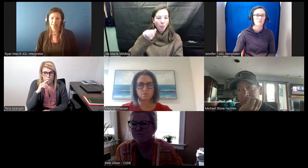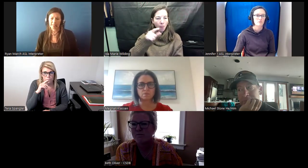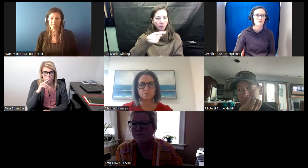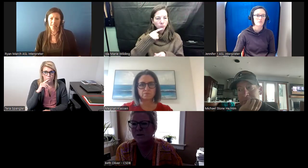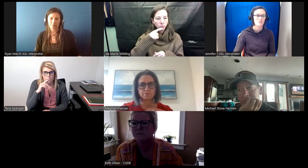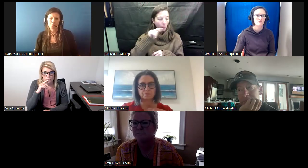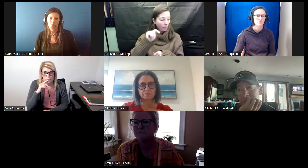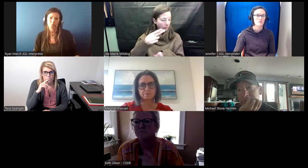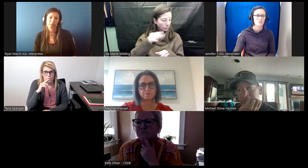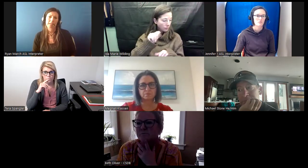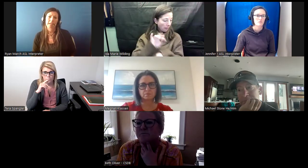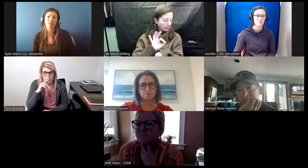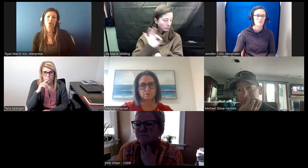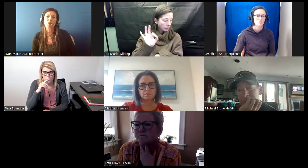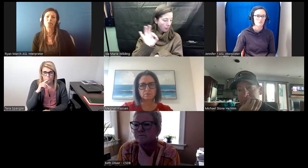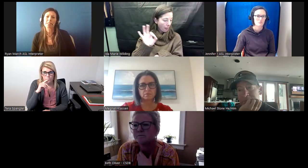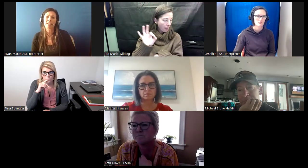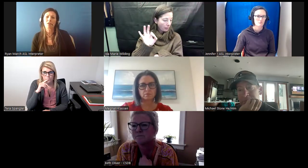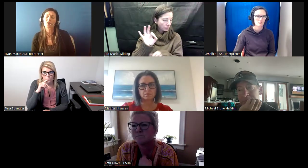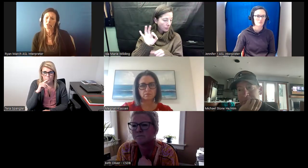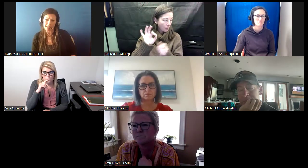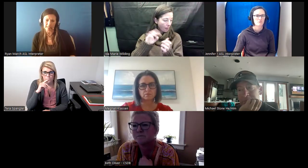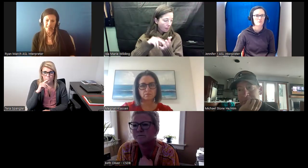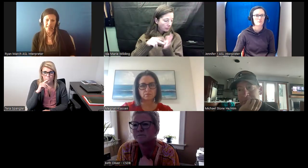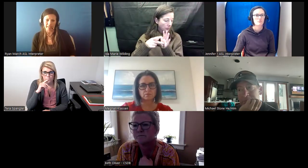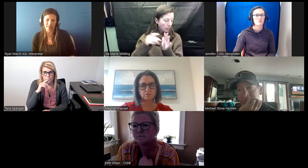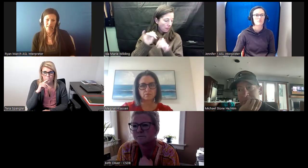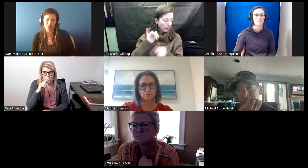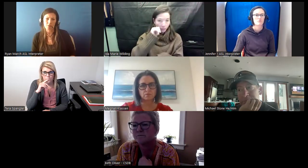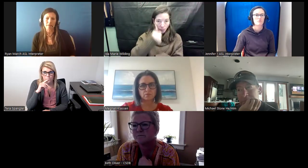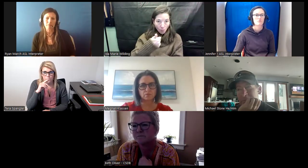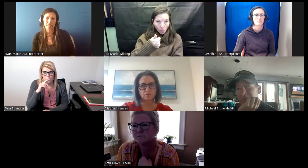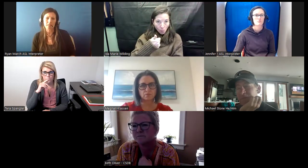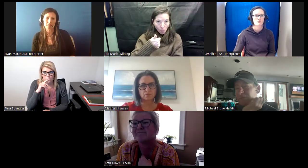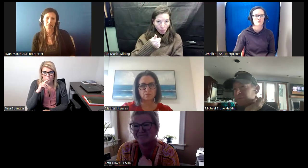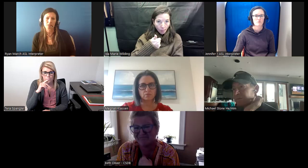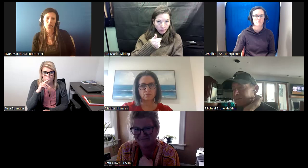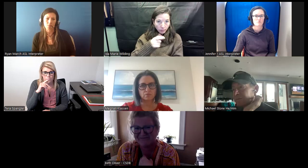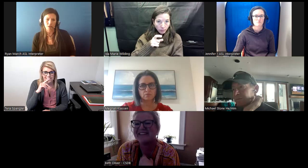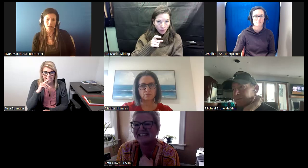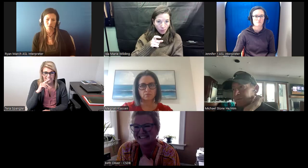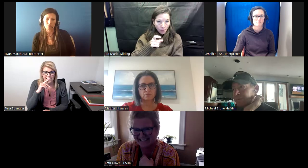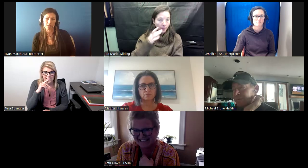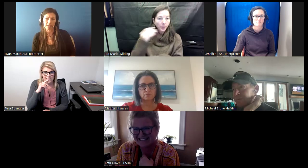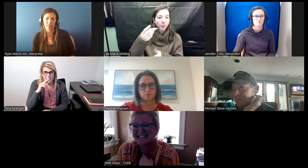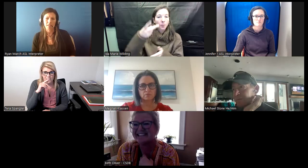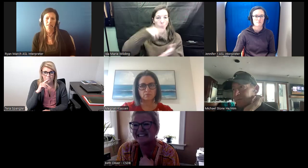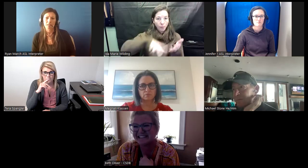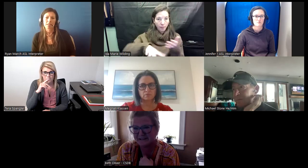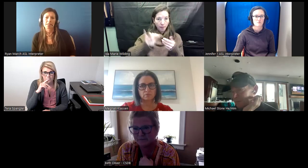This is Ida. And so you said Thursdays at 9. So that means tomorrow.